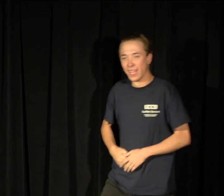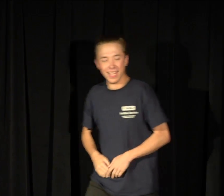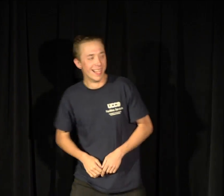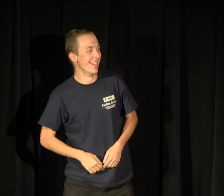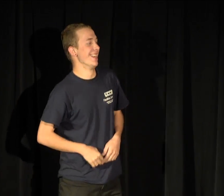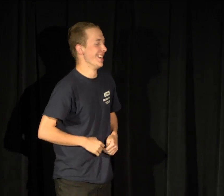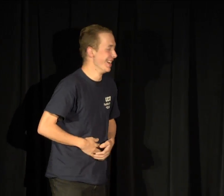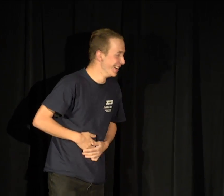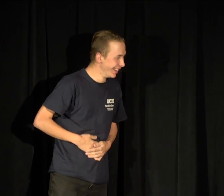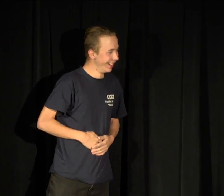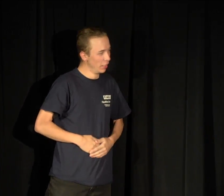boy.